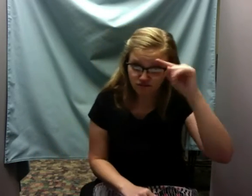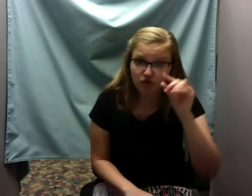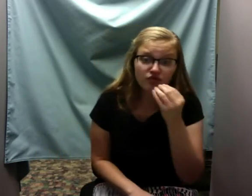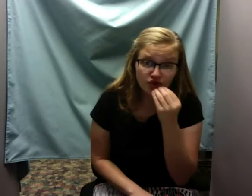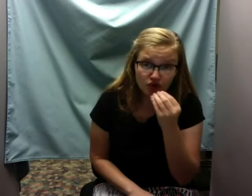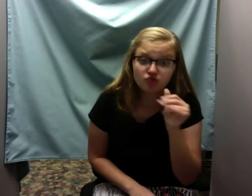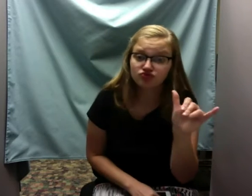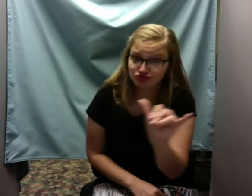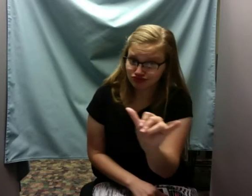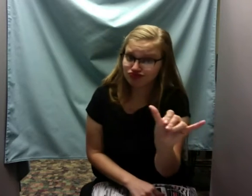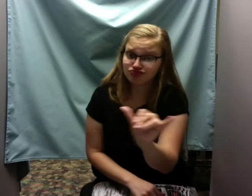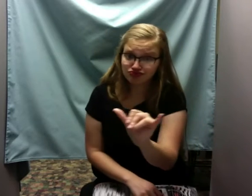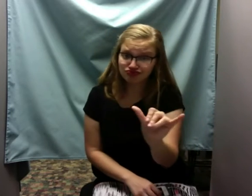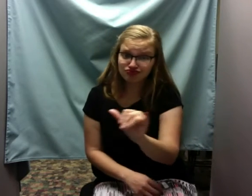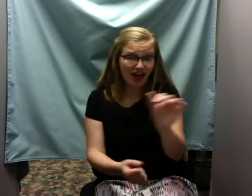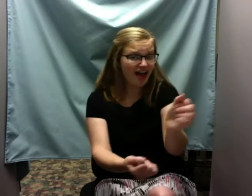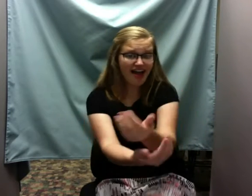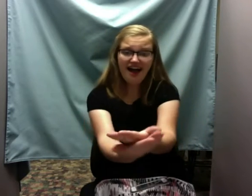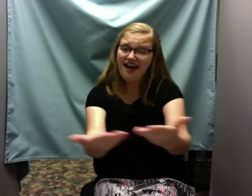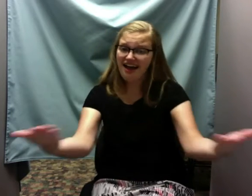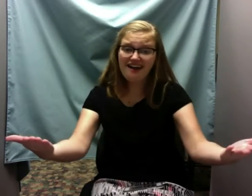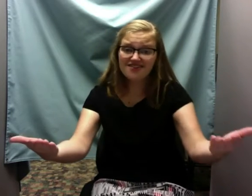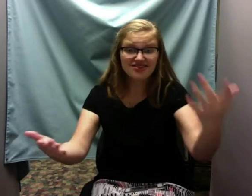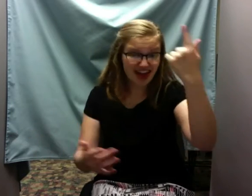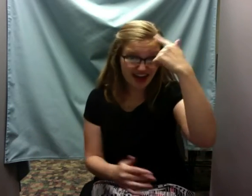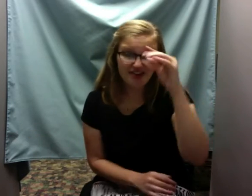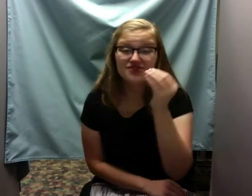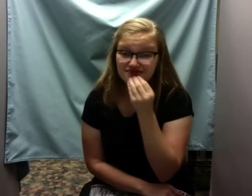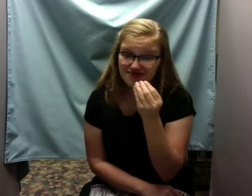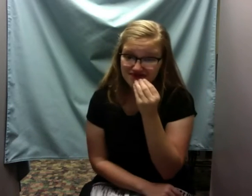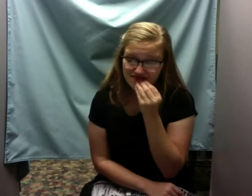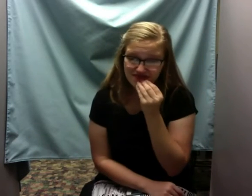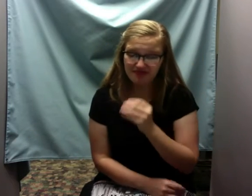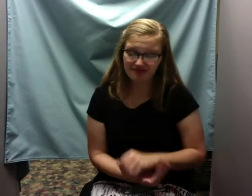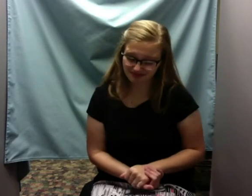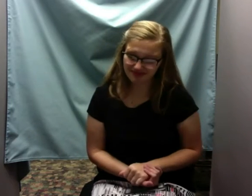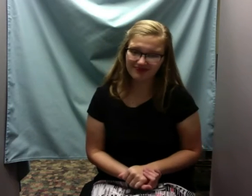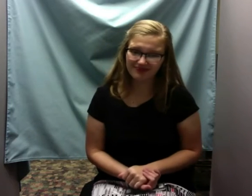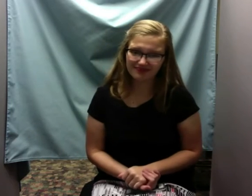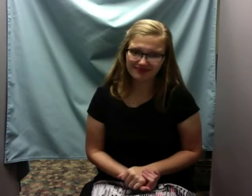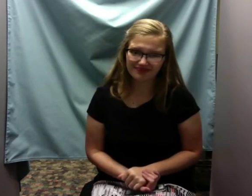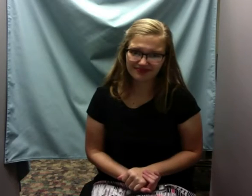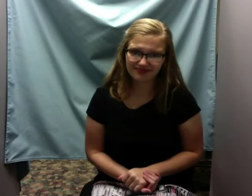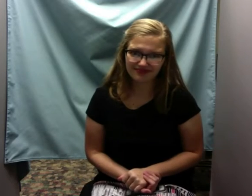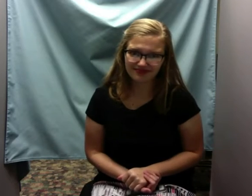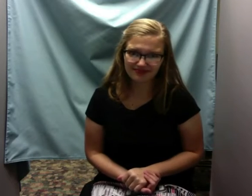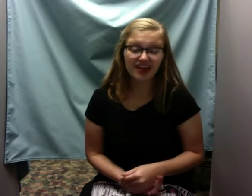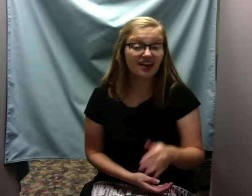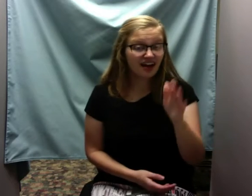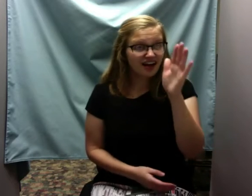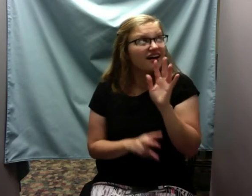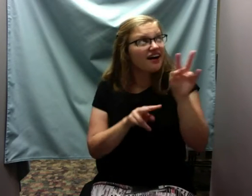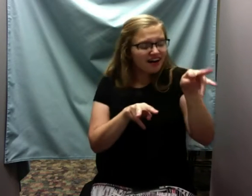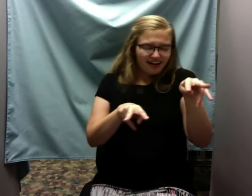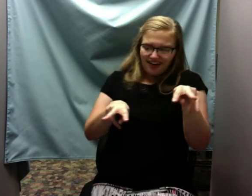life. I have given every green herb for meat." And it was so. And God saw everything that he had